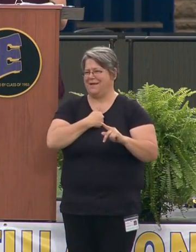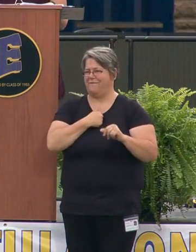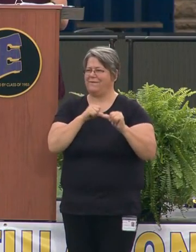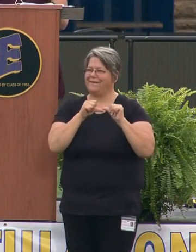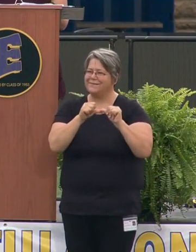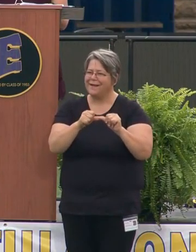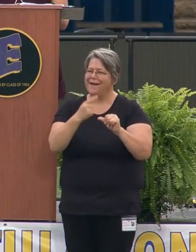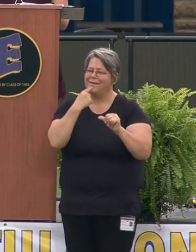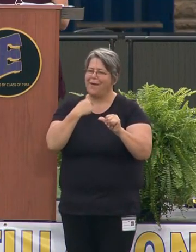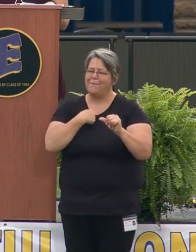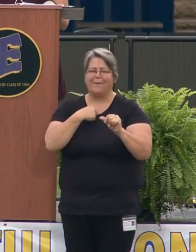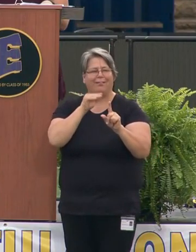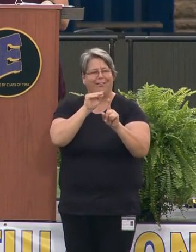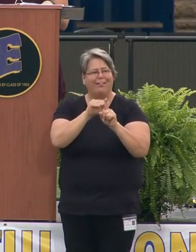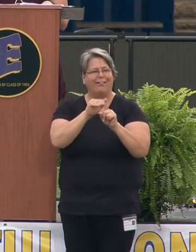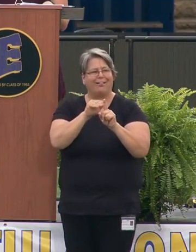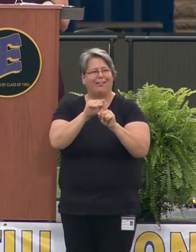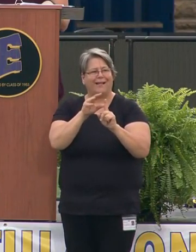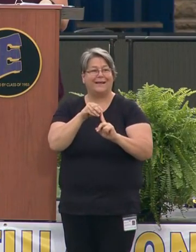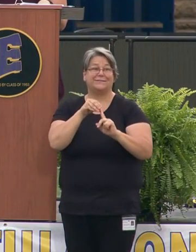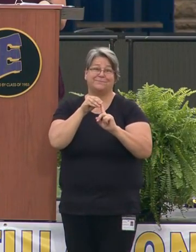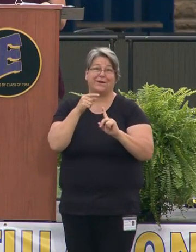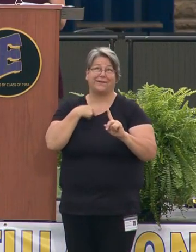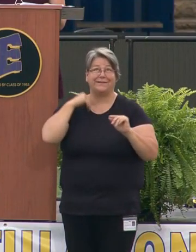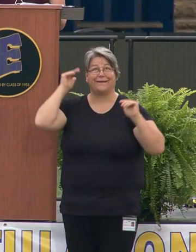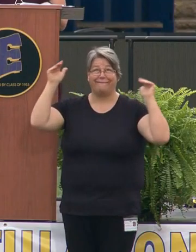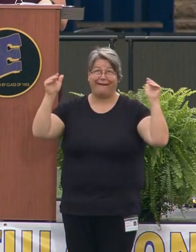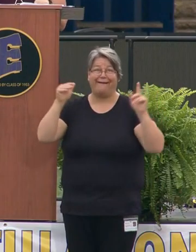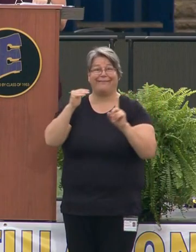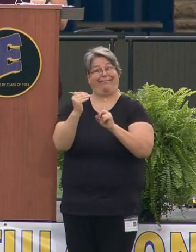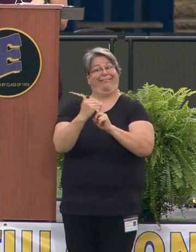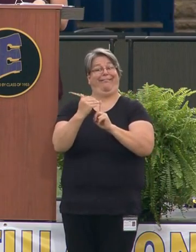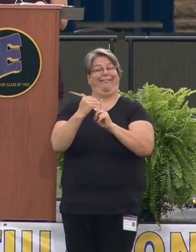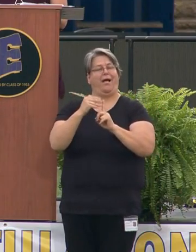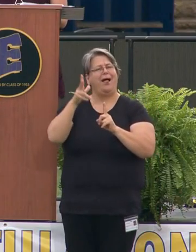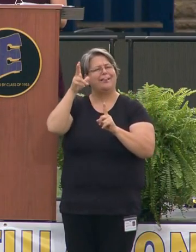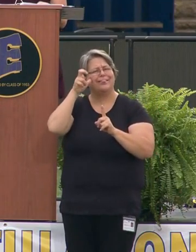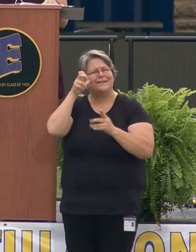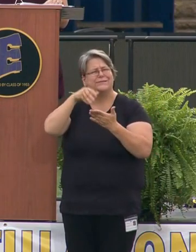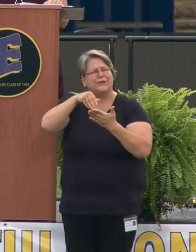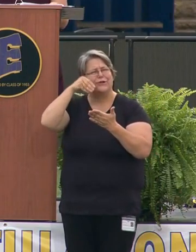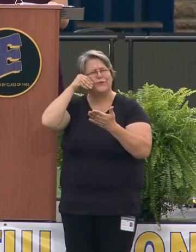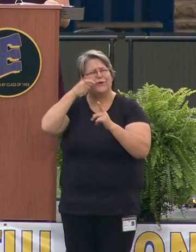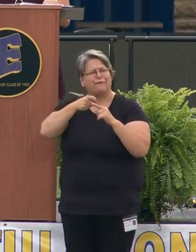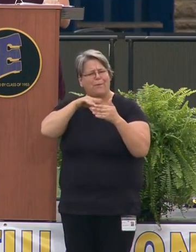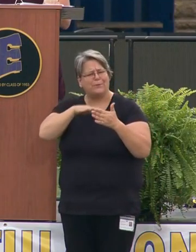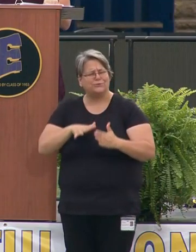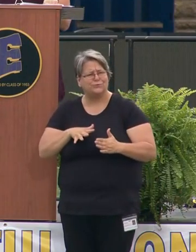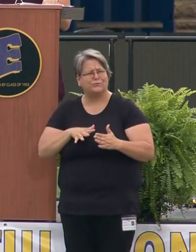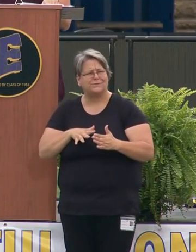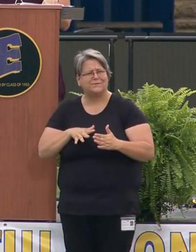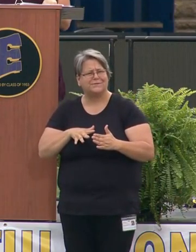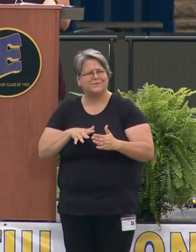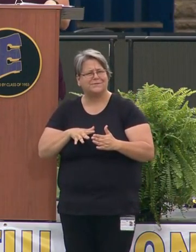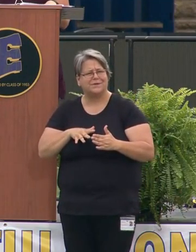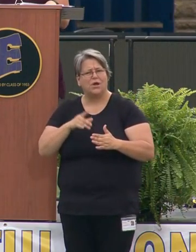consistently remind everyone, especially us adults, to listen and learn. You hold us